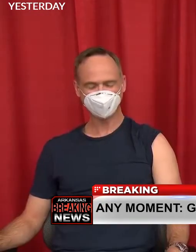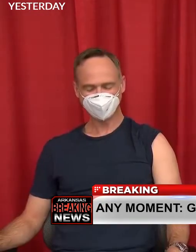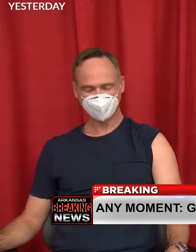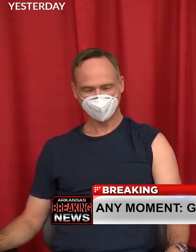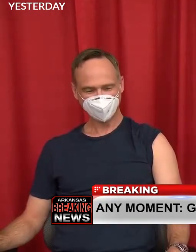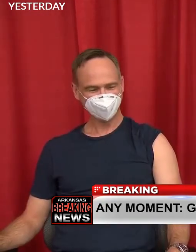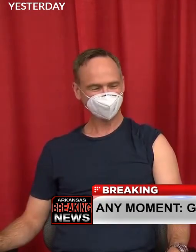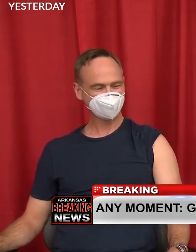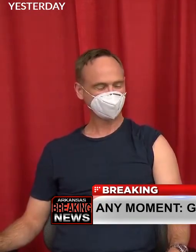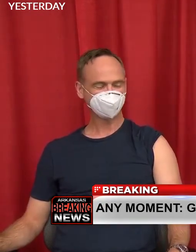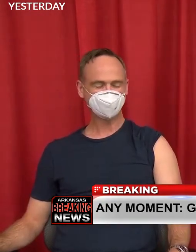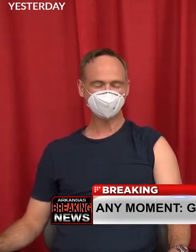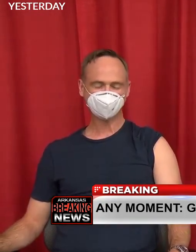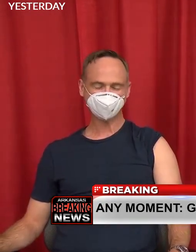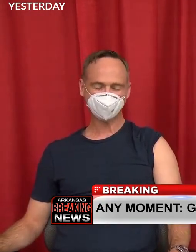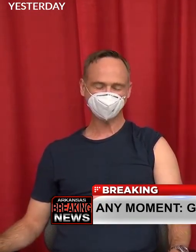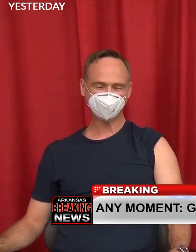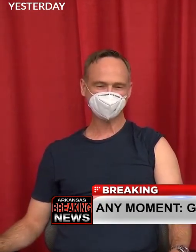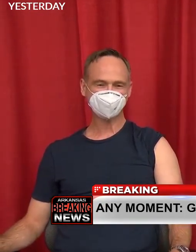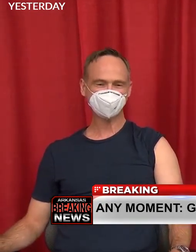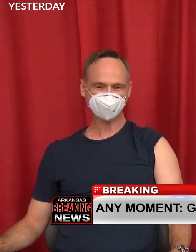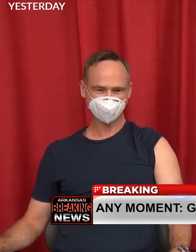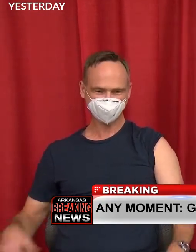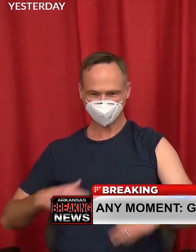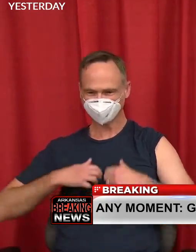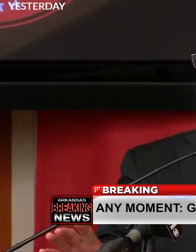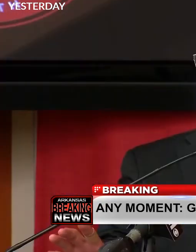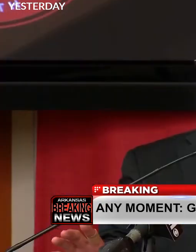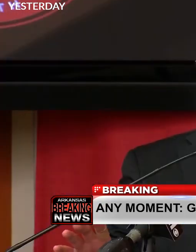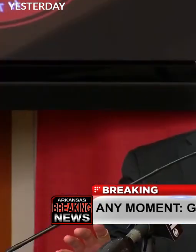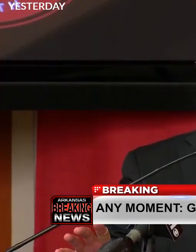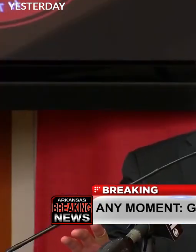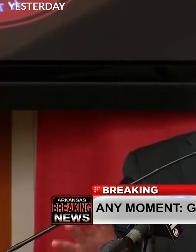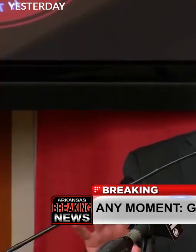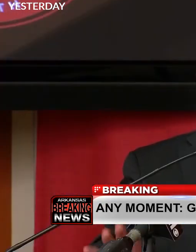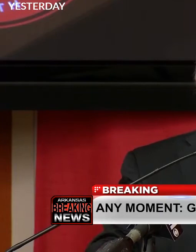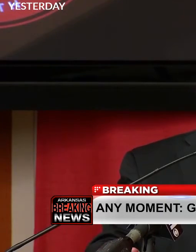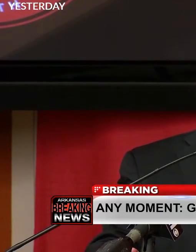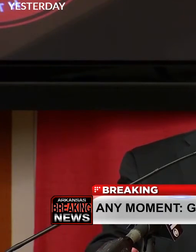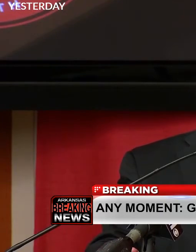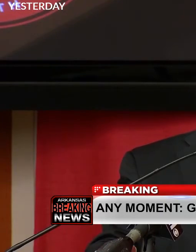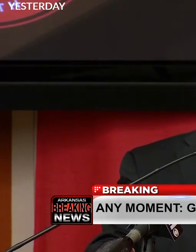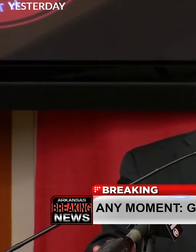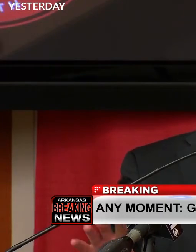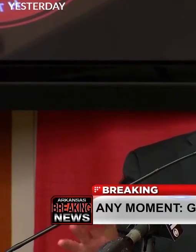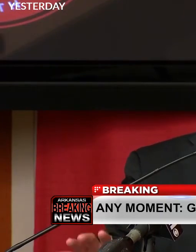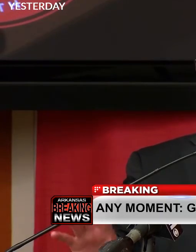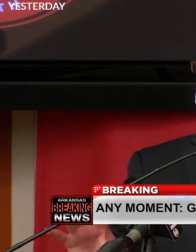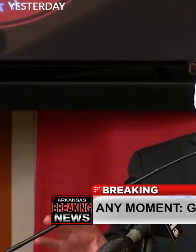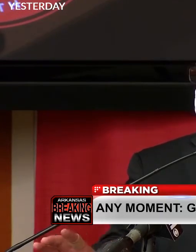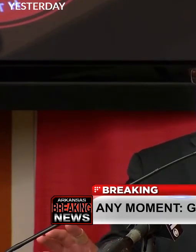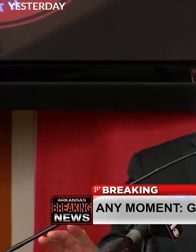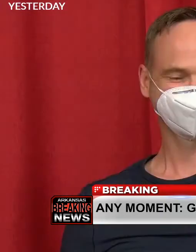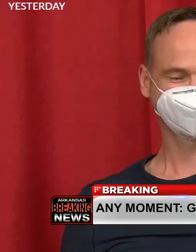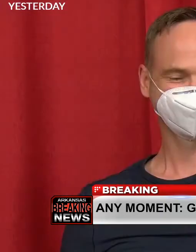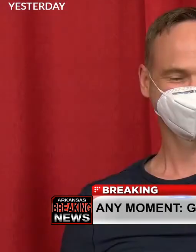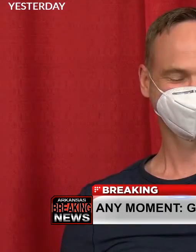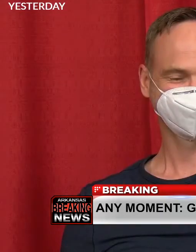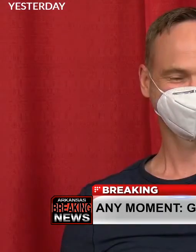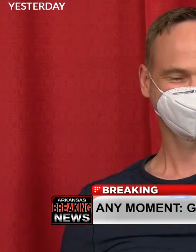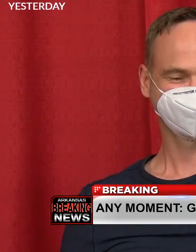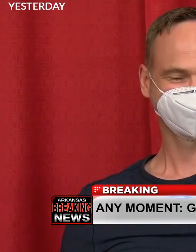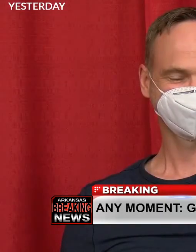as we wait for the governor to address the state of Arkansas to talk a little bit about